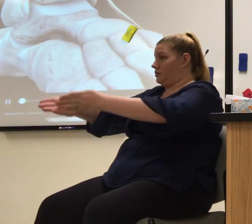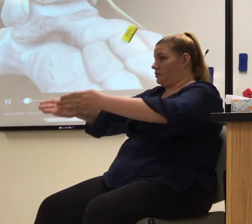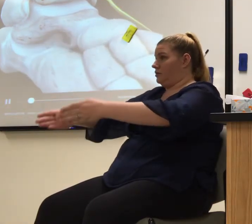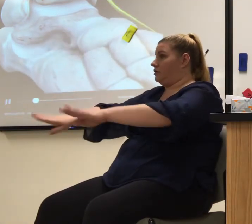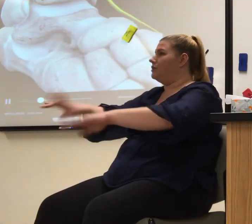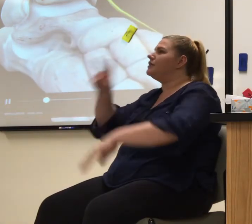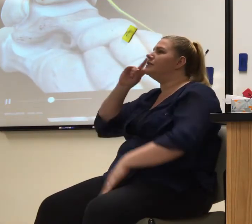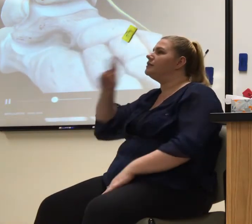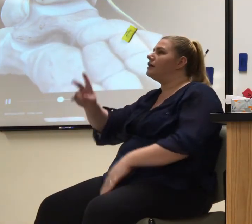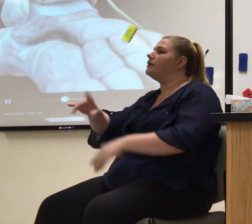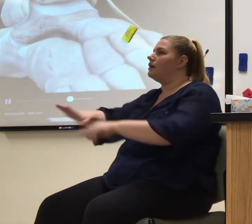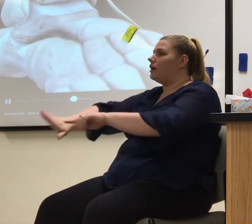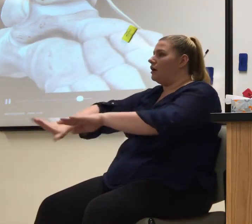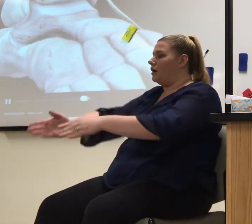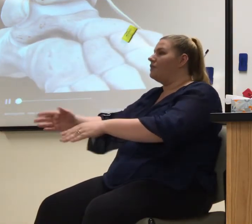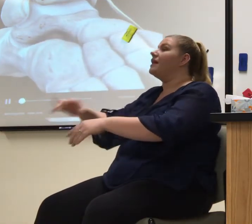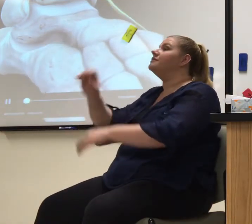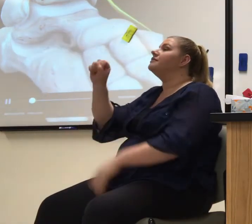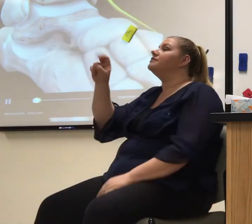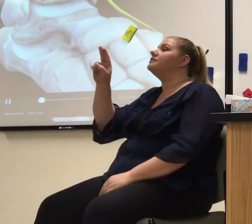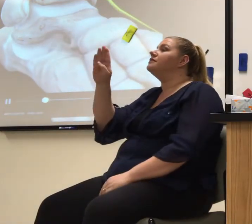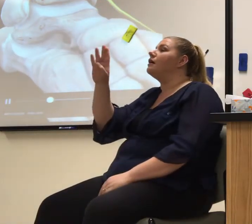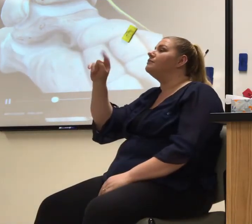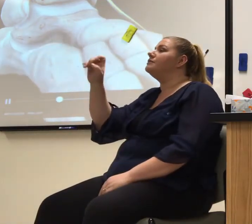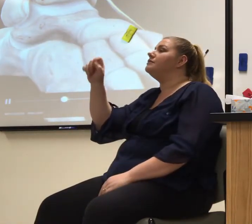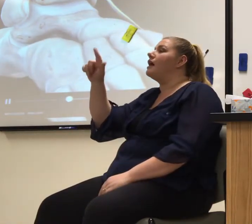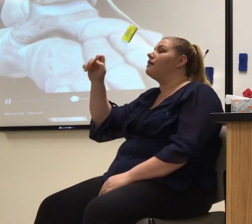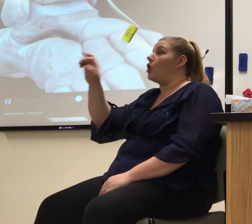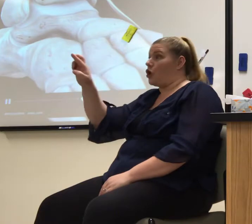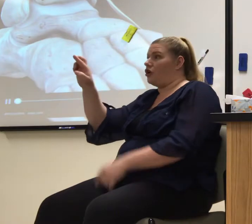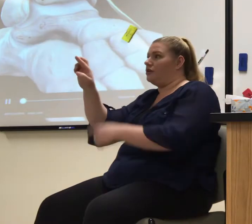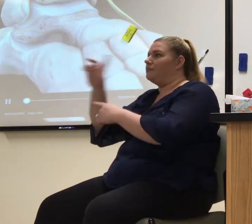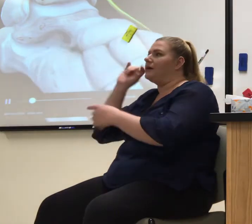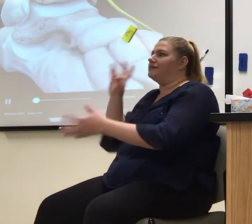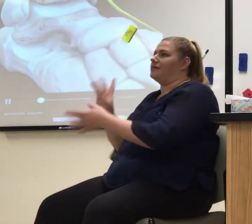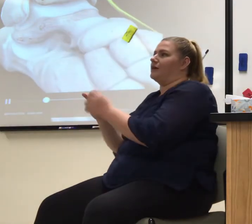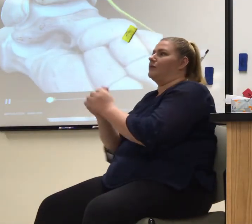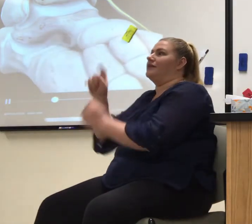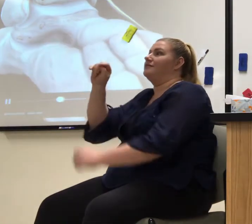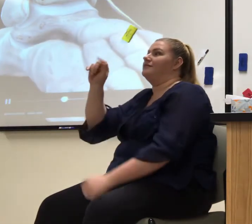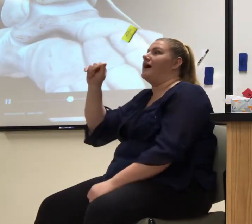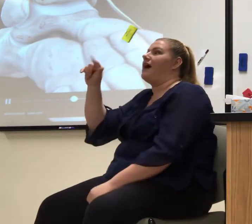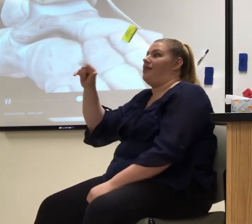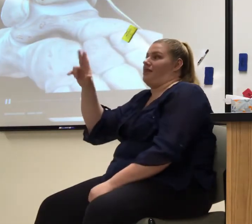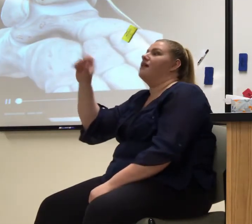See how the bones are moving there? So I'll point to the talus.